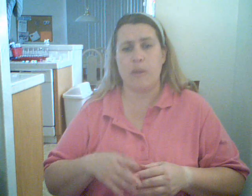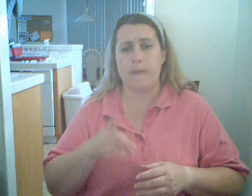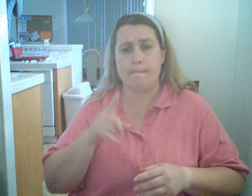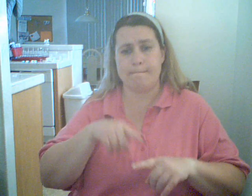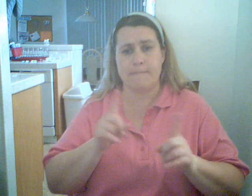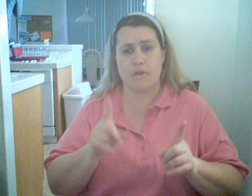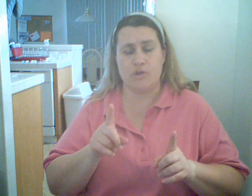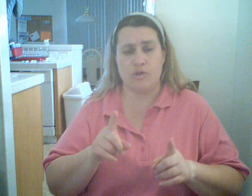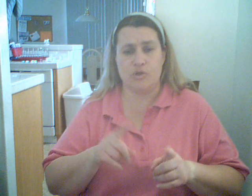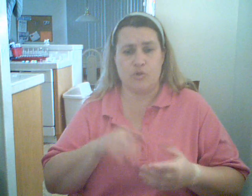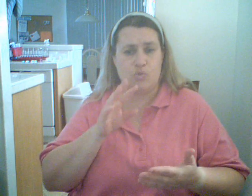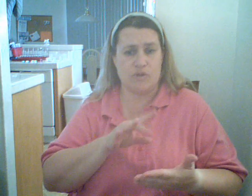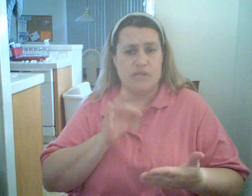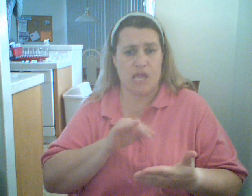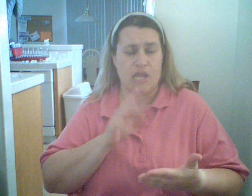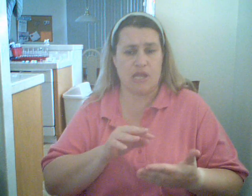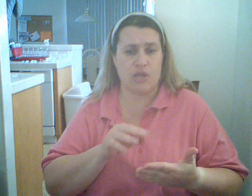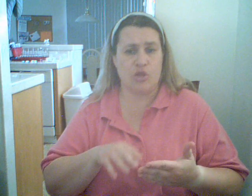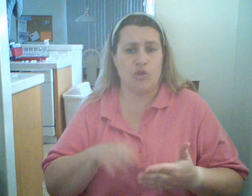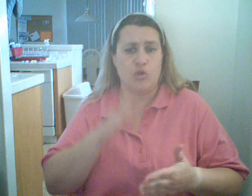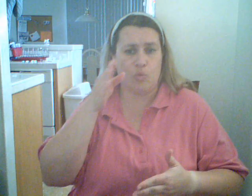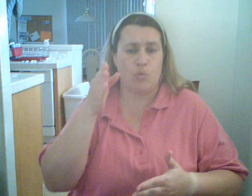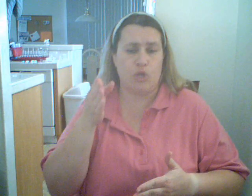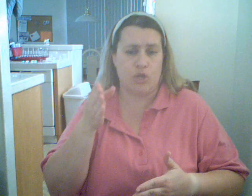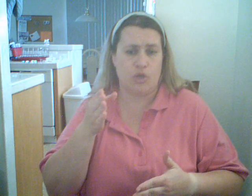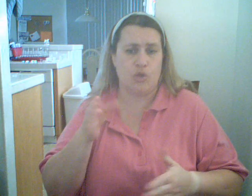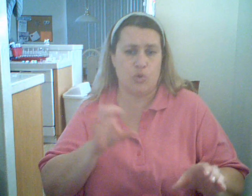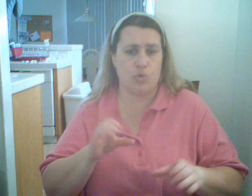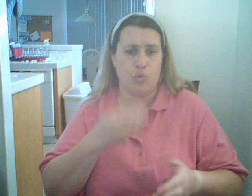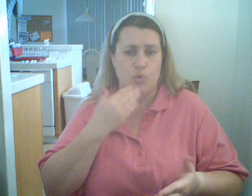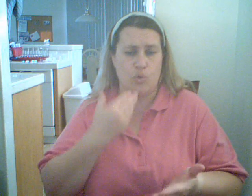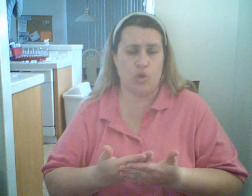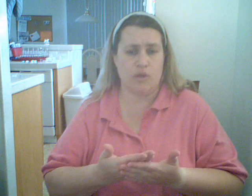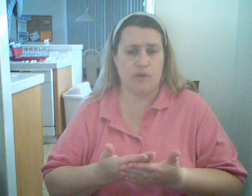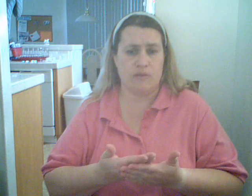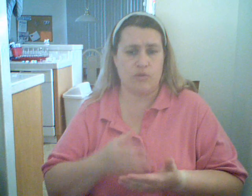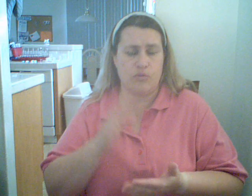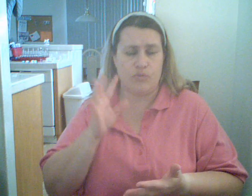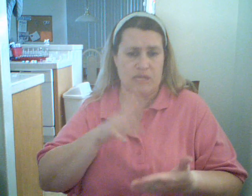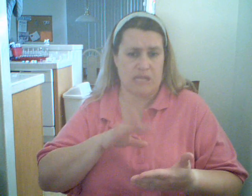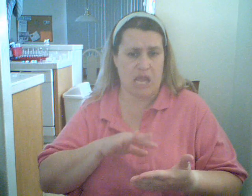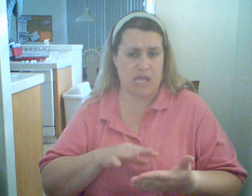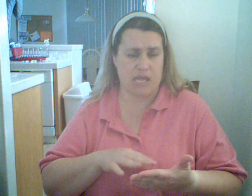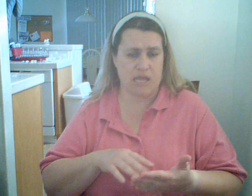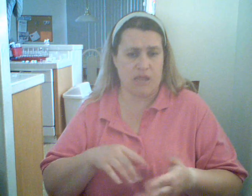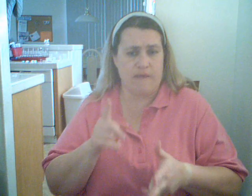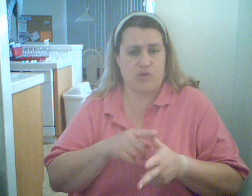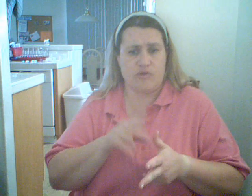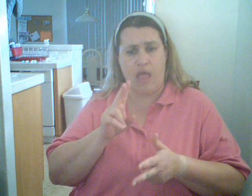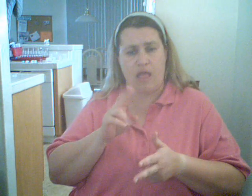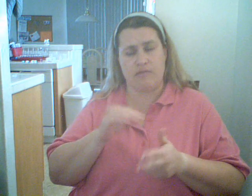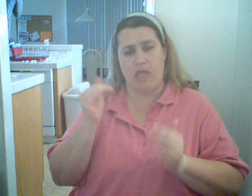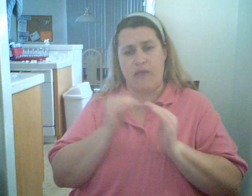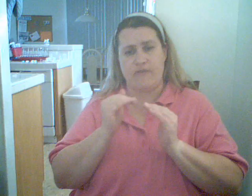on the NIC test. So the first level of certification is called NIC. The next level